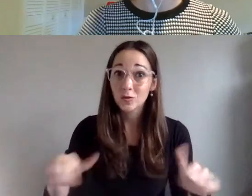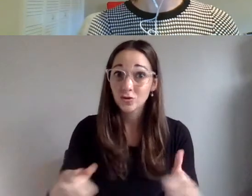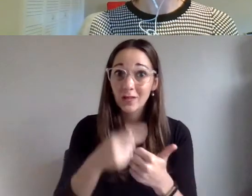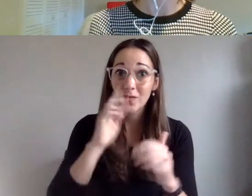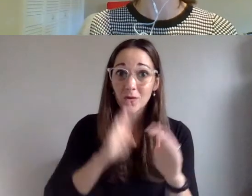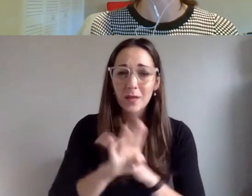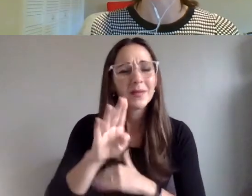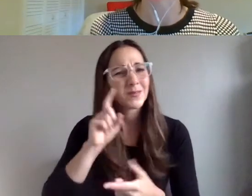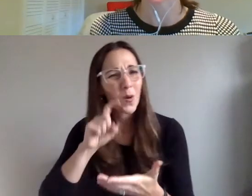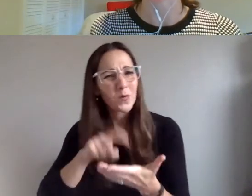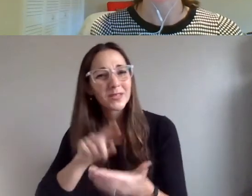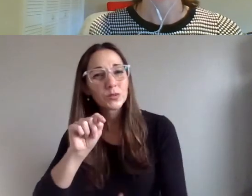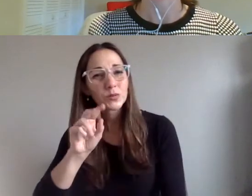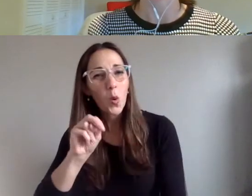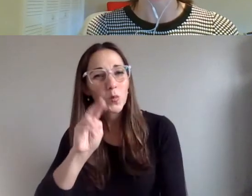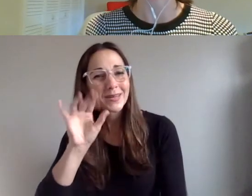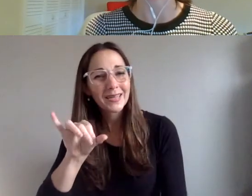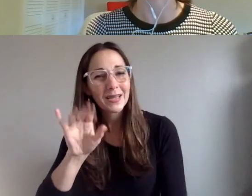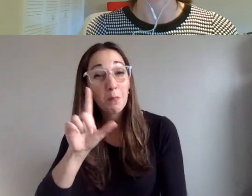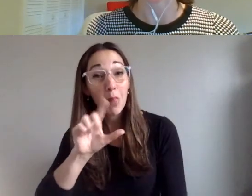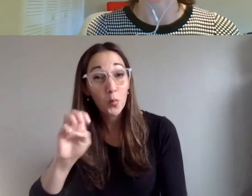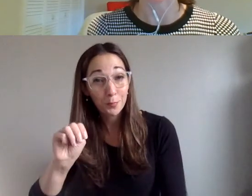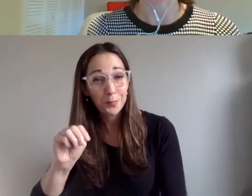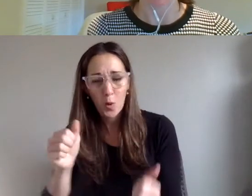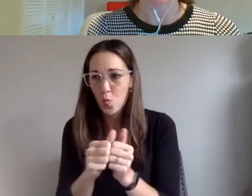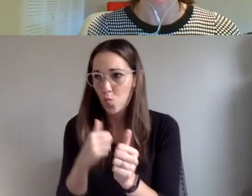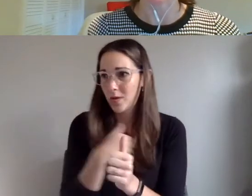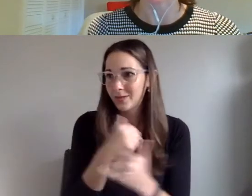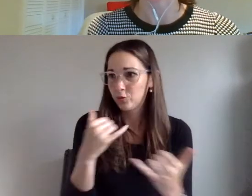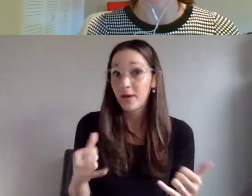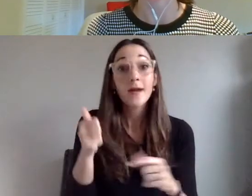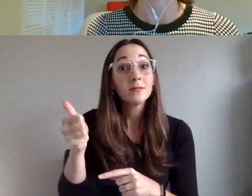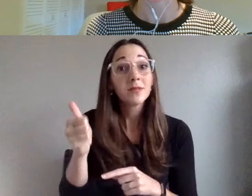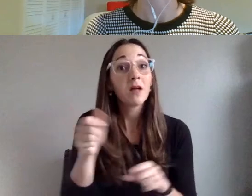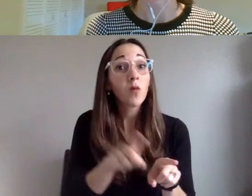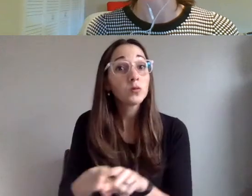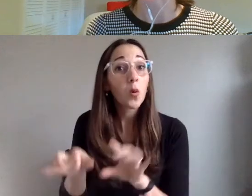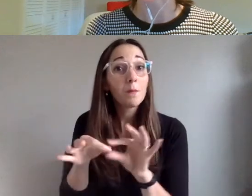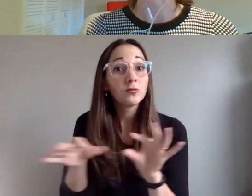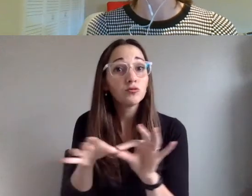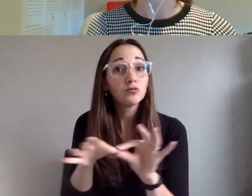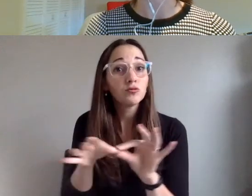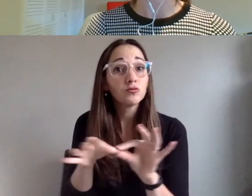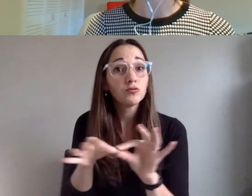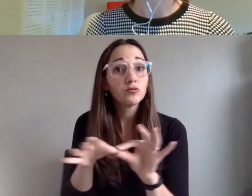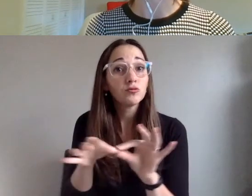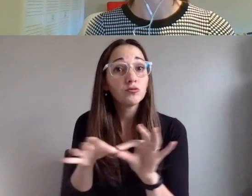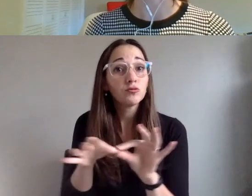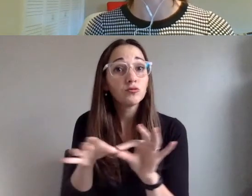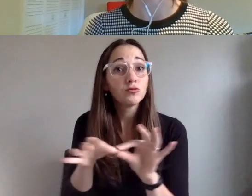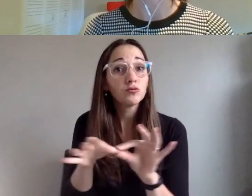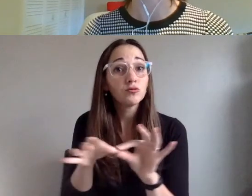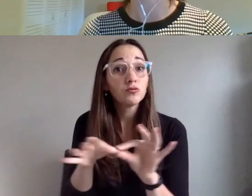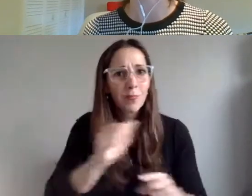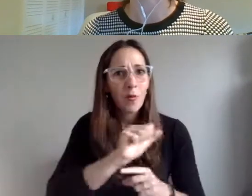Bloom, who's with us today, also mentioned that. I would be remiss to not also touch on the All Children Reading